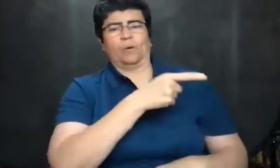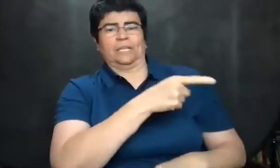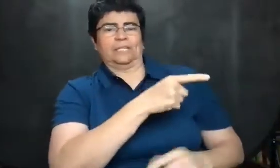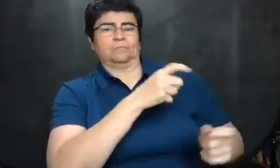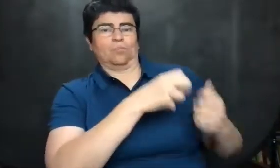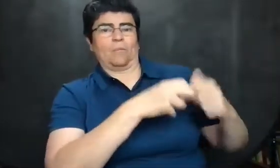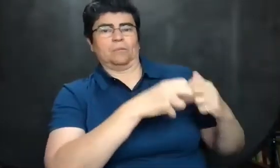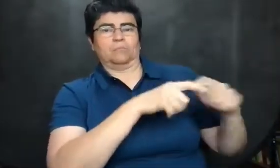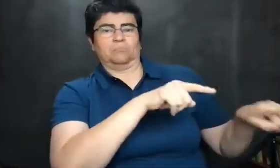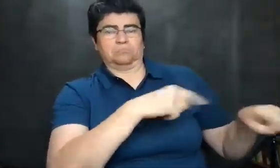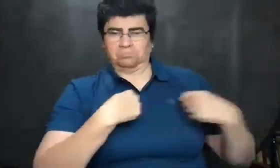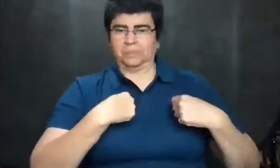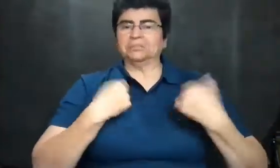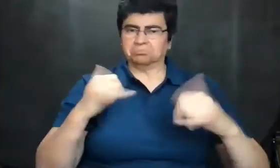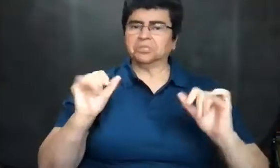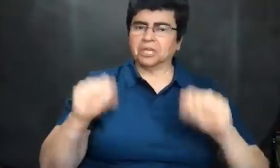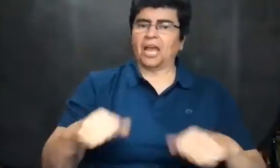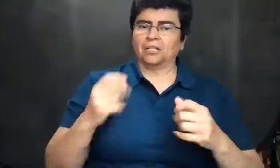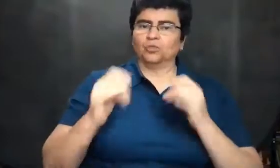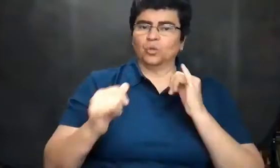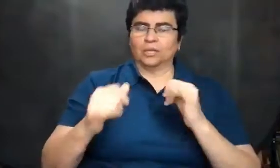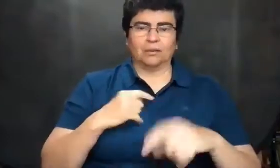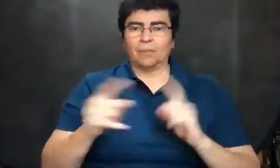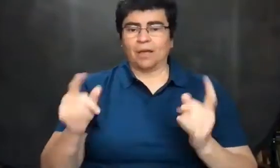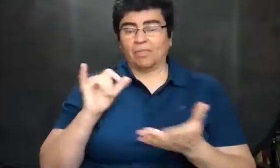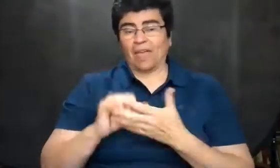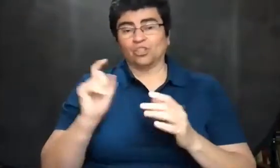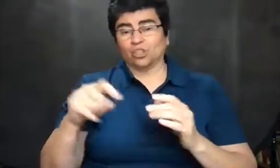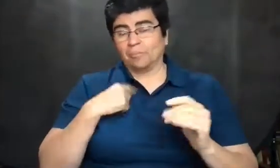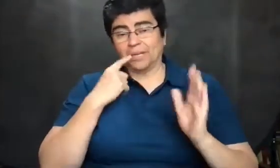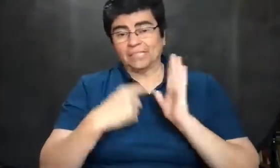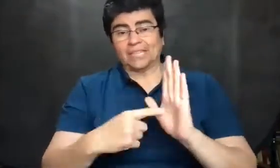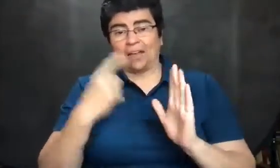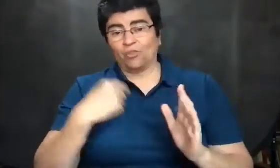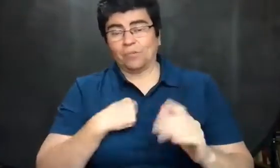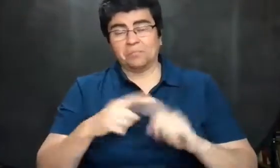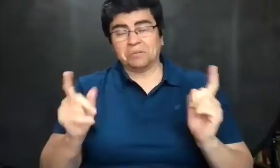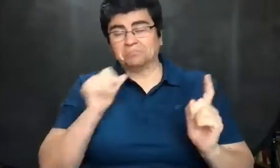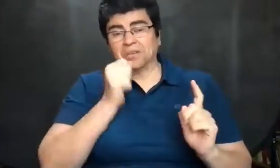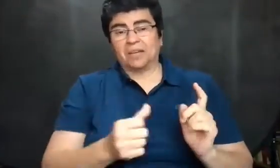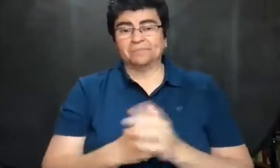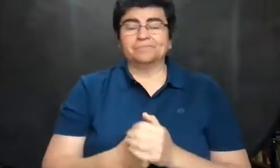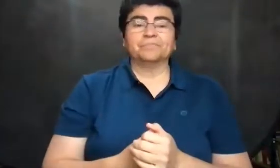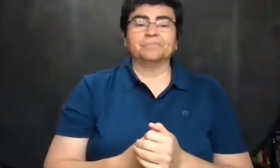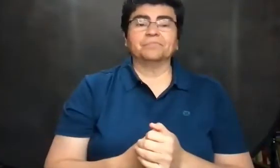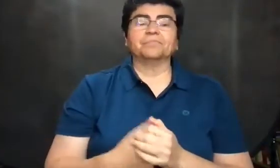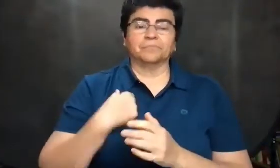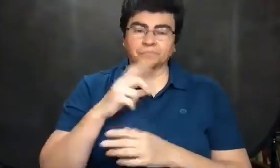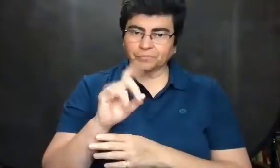I can still drink. And that should have been a sign for me, but it wasn't, you know. And so I did the things that alcoholic women did. You